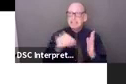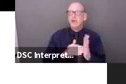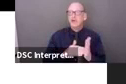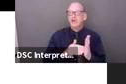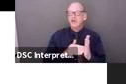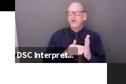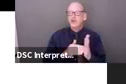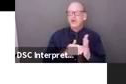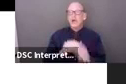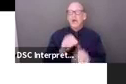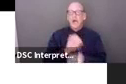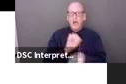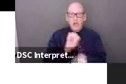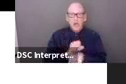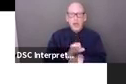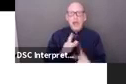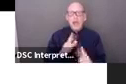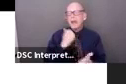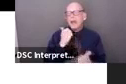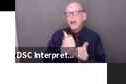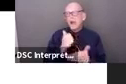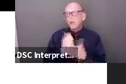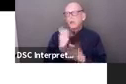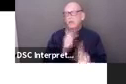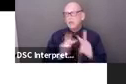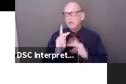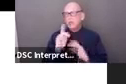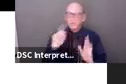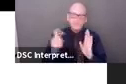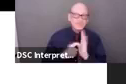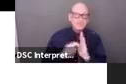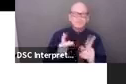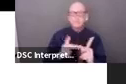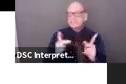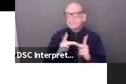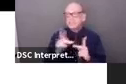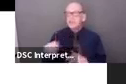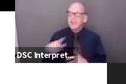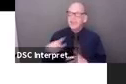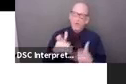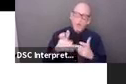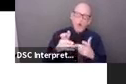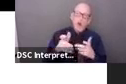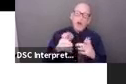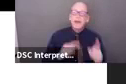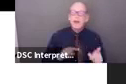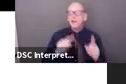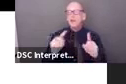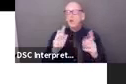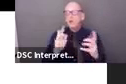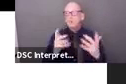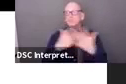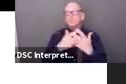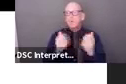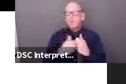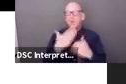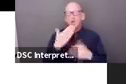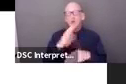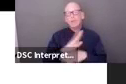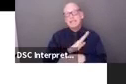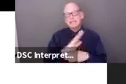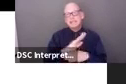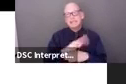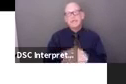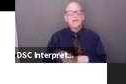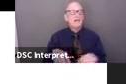job employment training, and then helping individuals identify positions that they want and going after them, matching them with a good employer. Well, Karen,